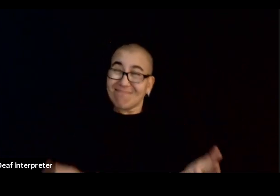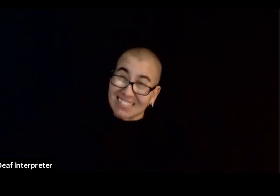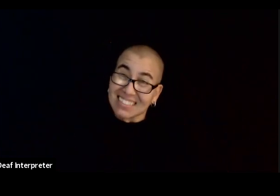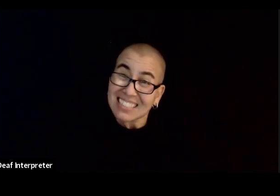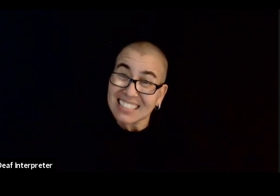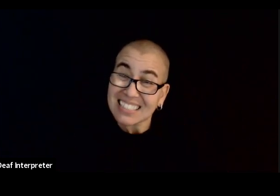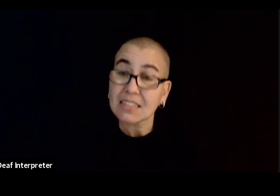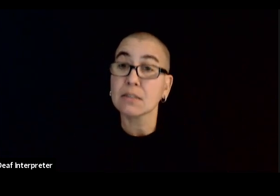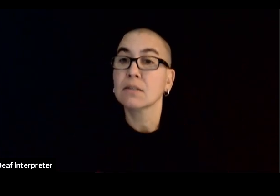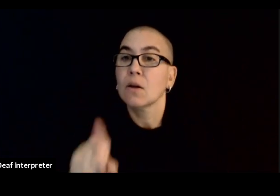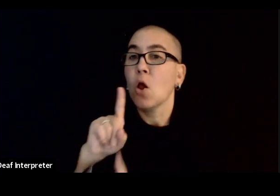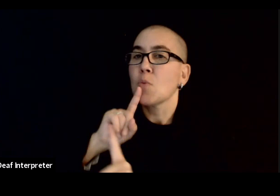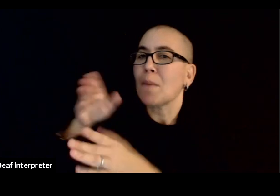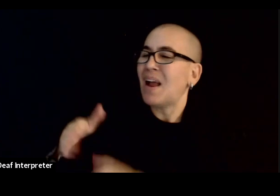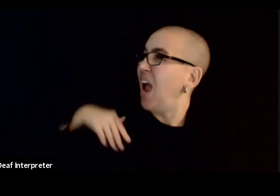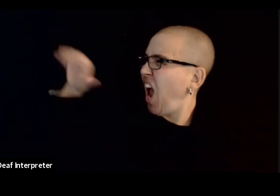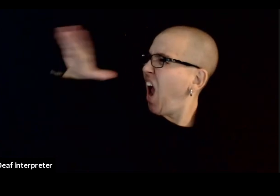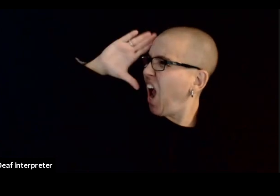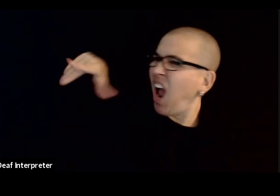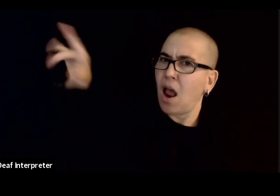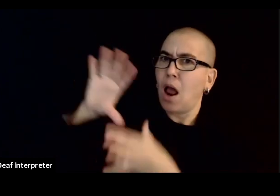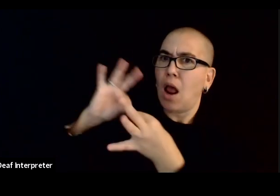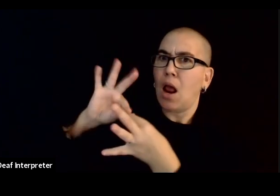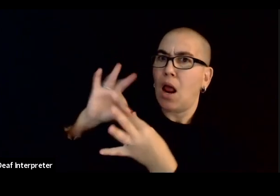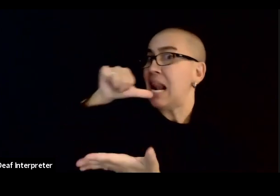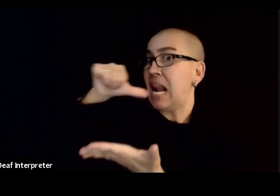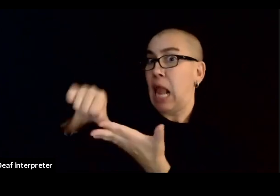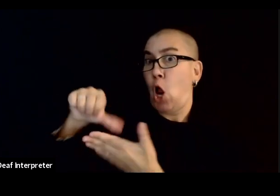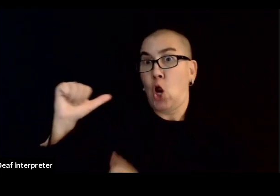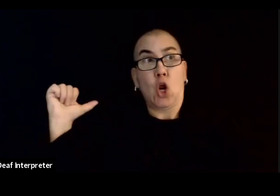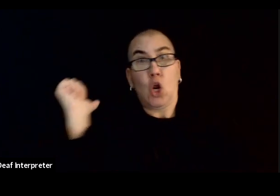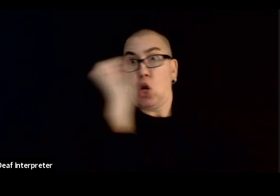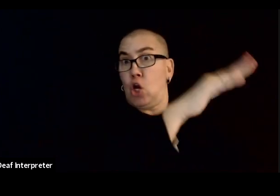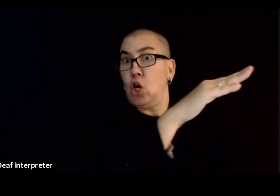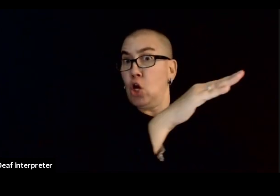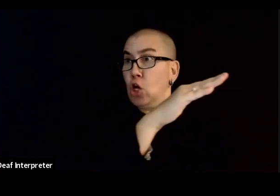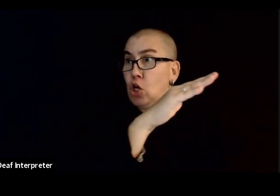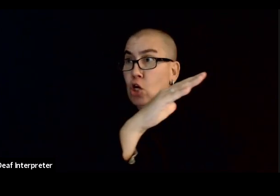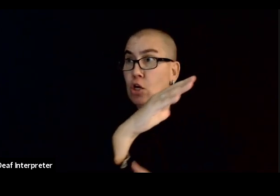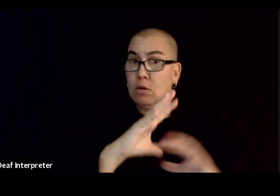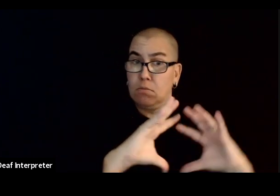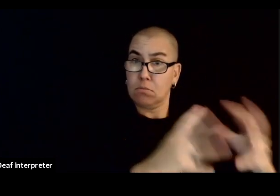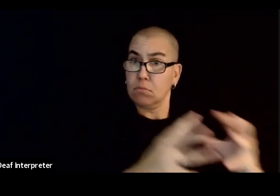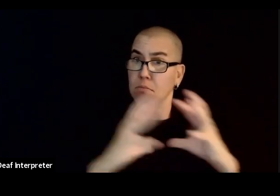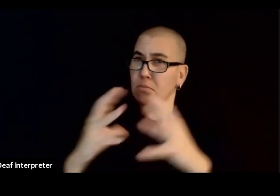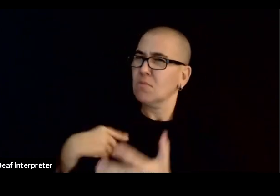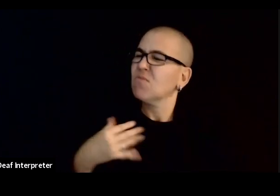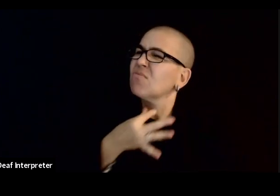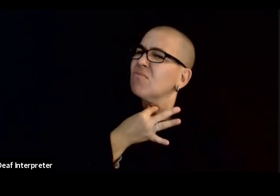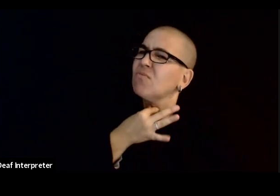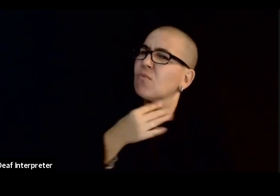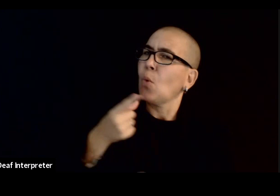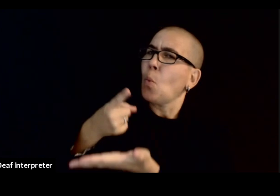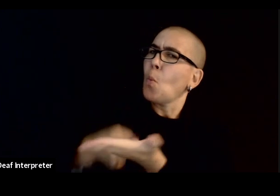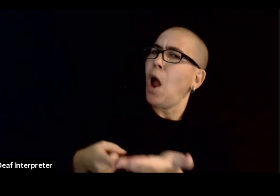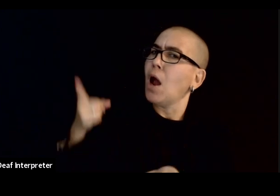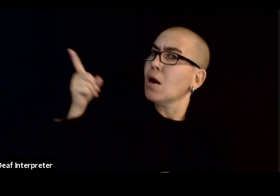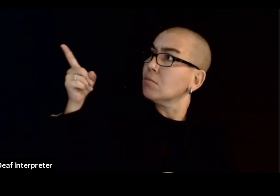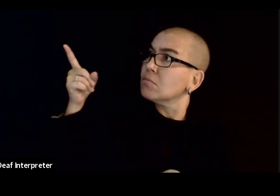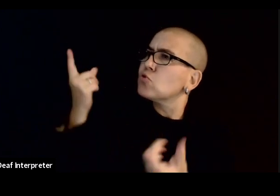enforcement measures you could take, or things you could do, I don't know, at the event or after the fact, or is that kind of outside your control?